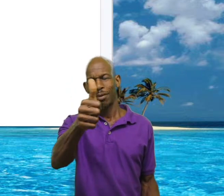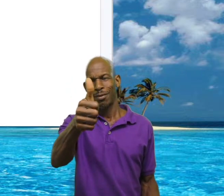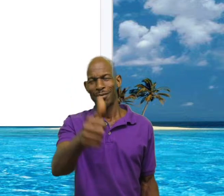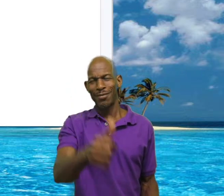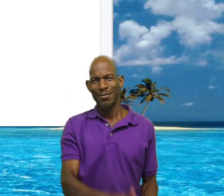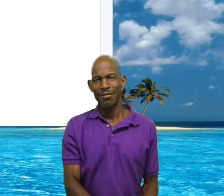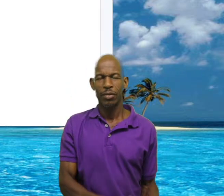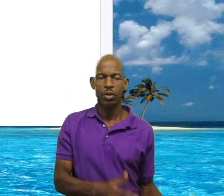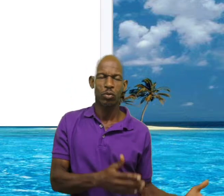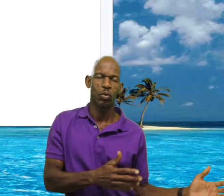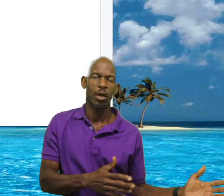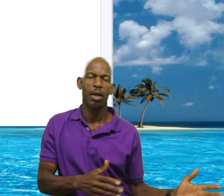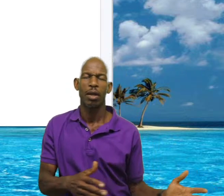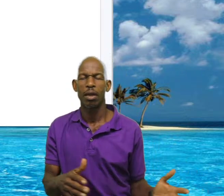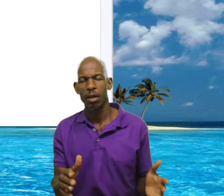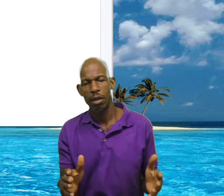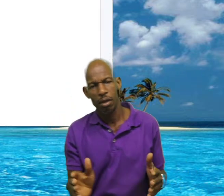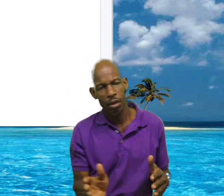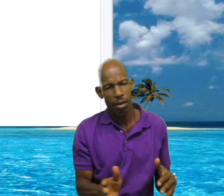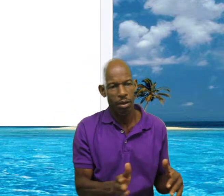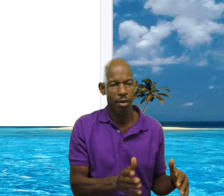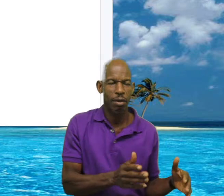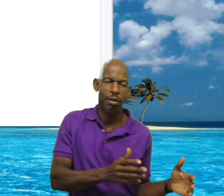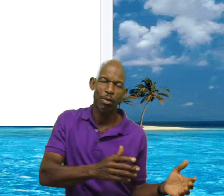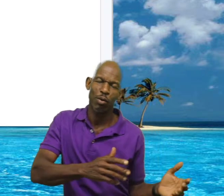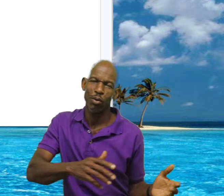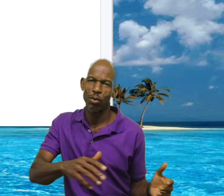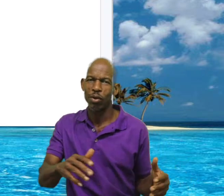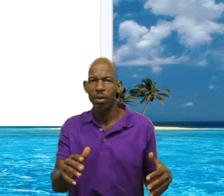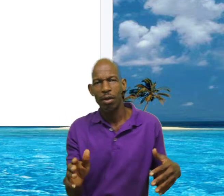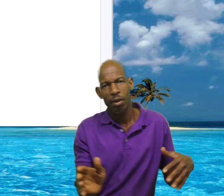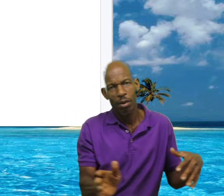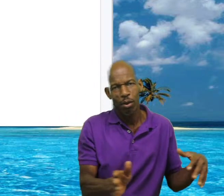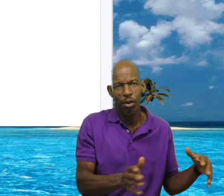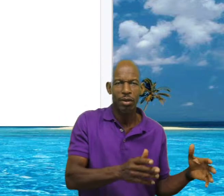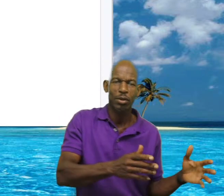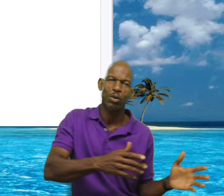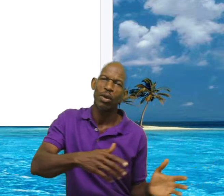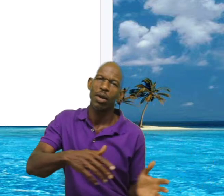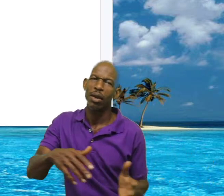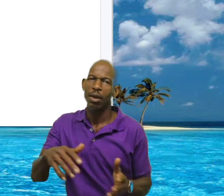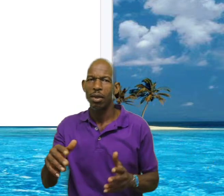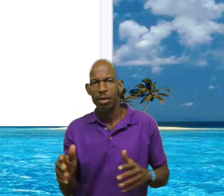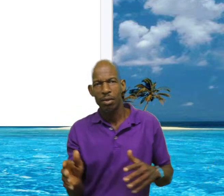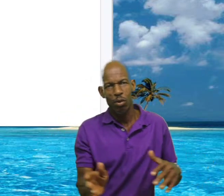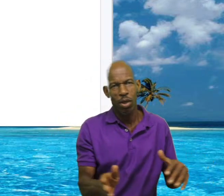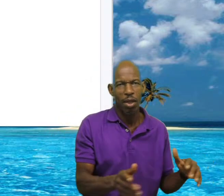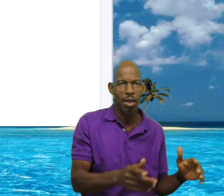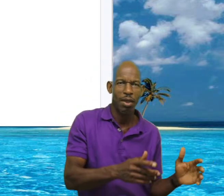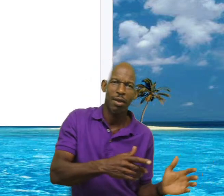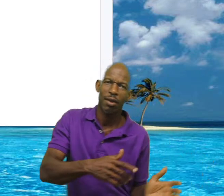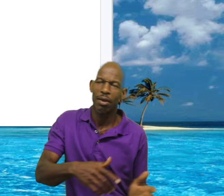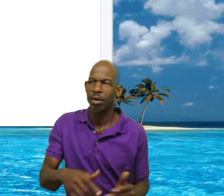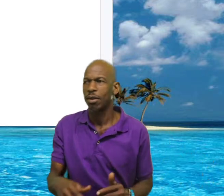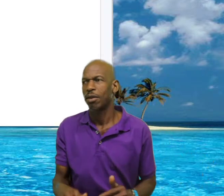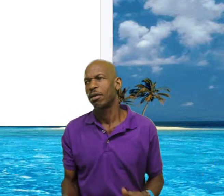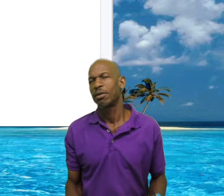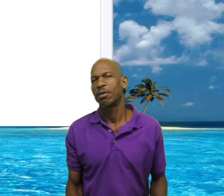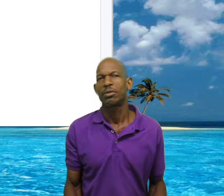sway. So I sway, I move from side to side. So I am dancing, but how I